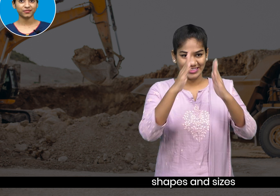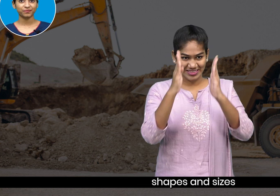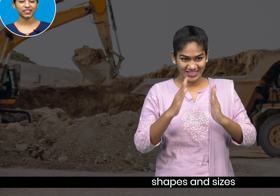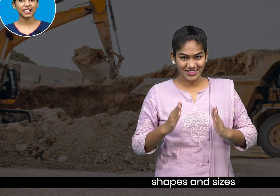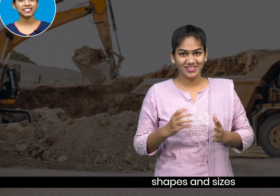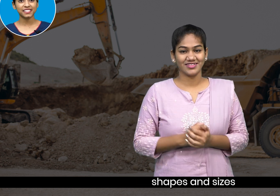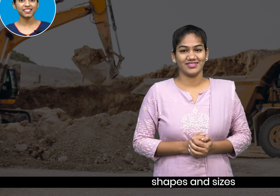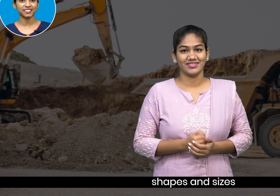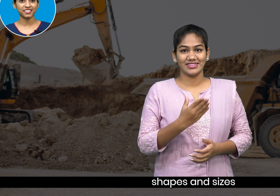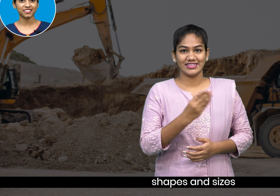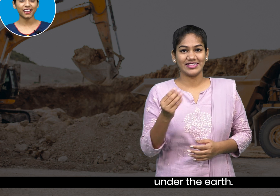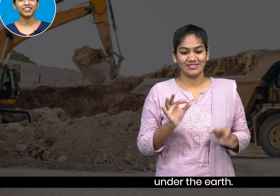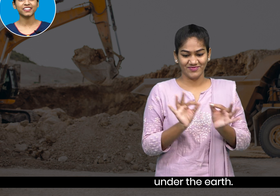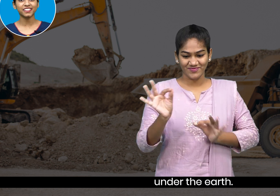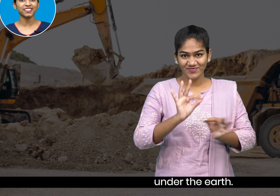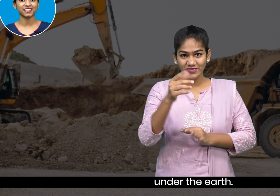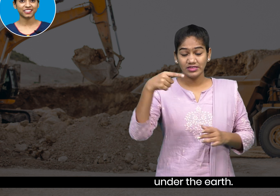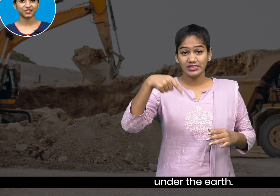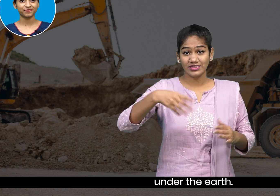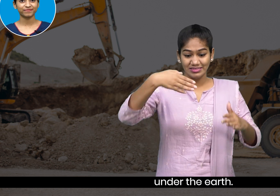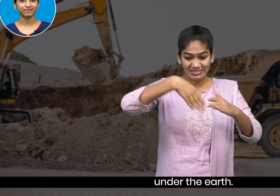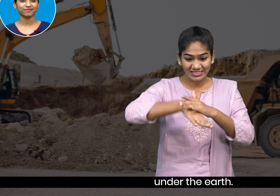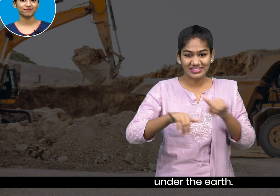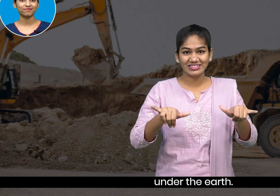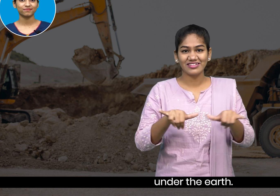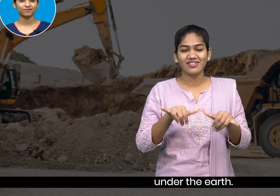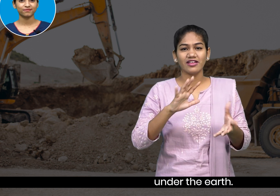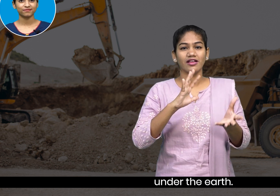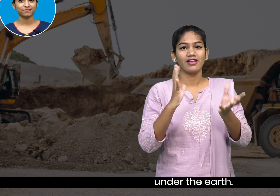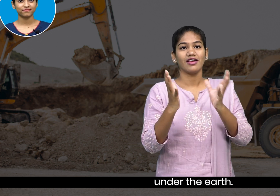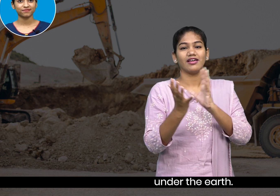shapes and sizes under the earth.